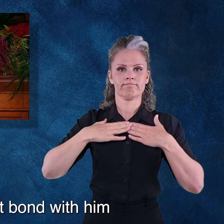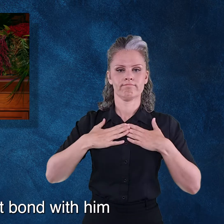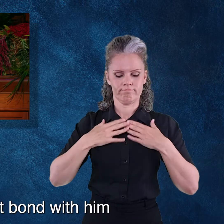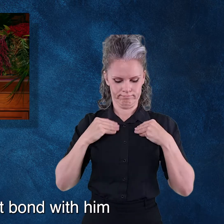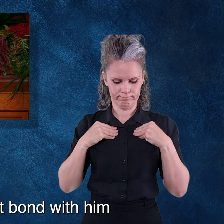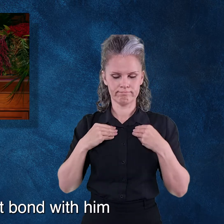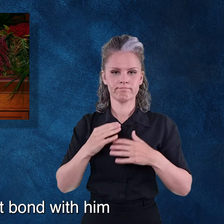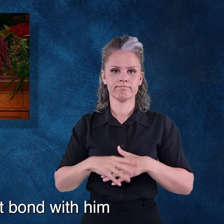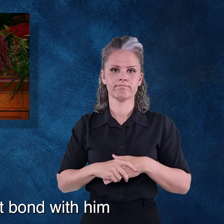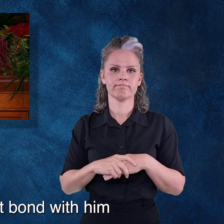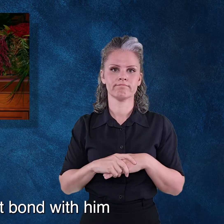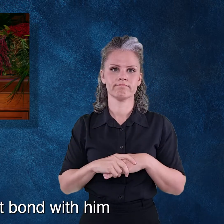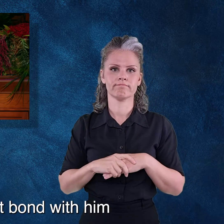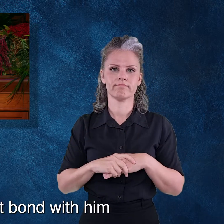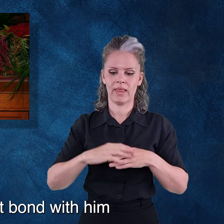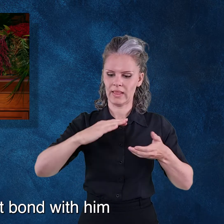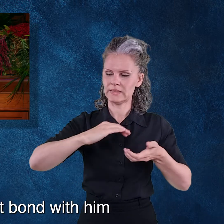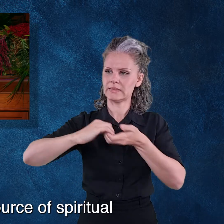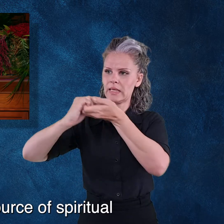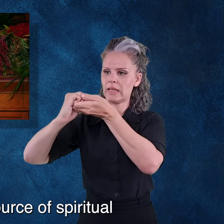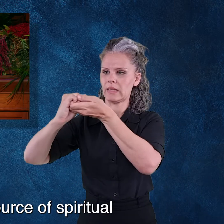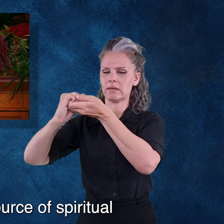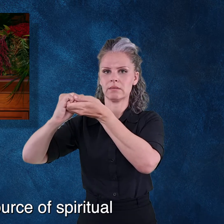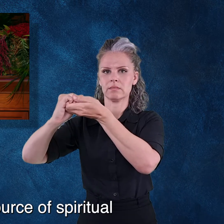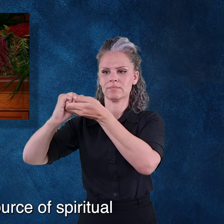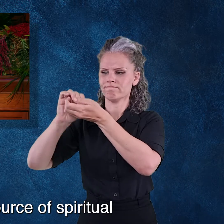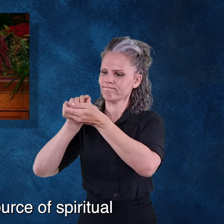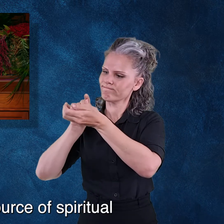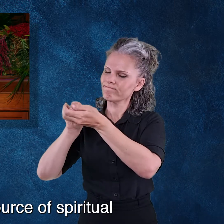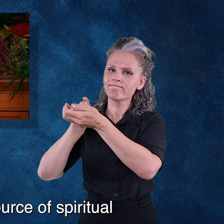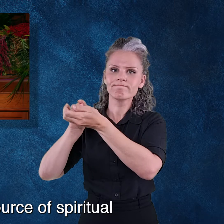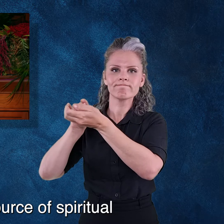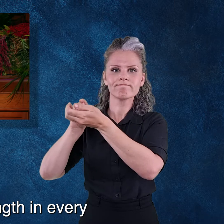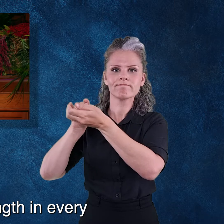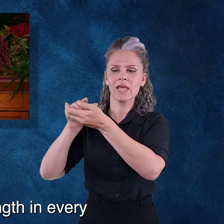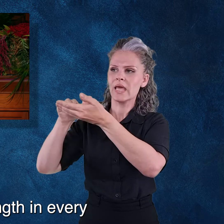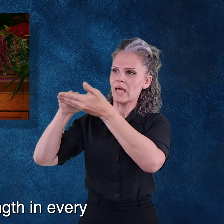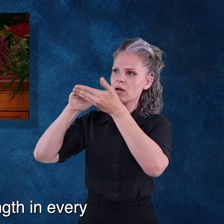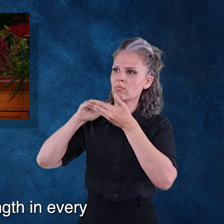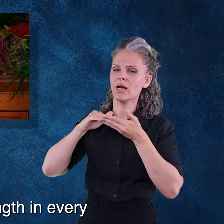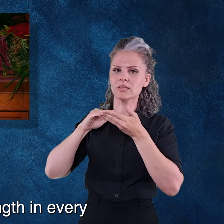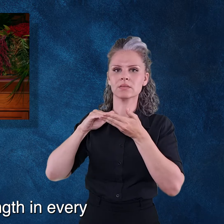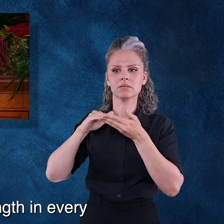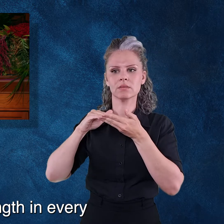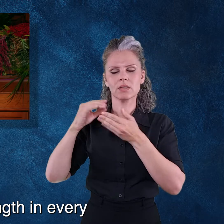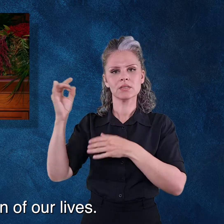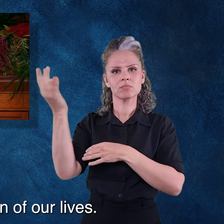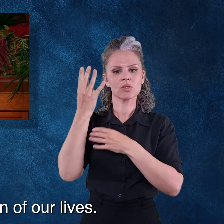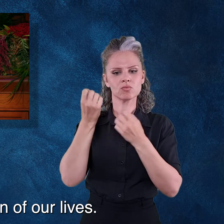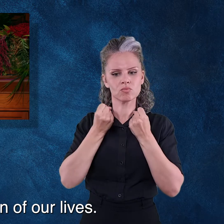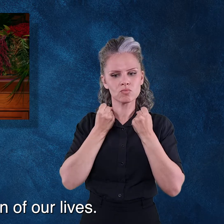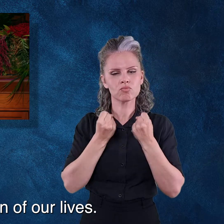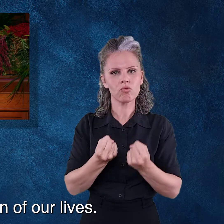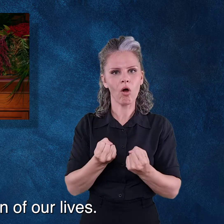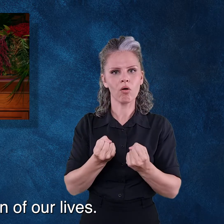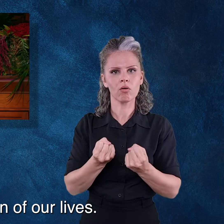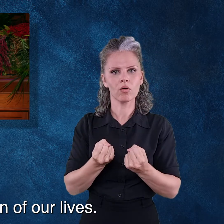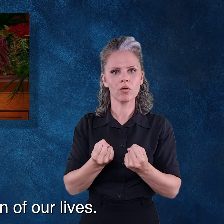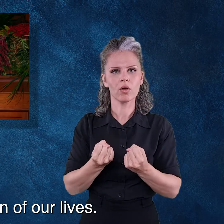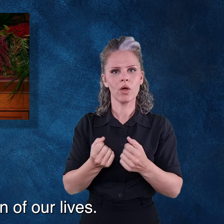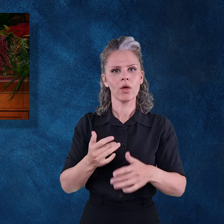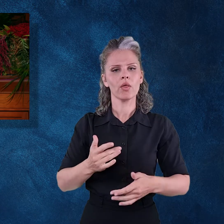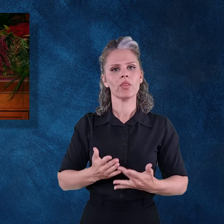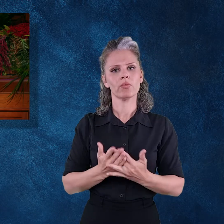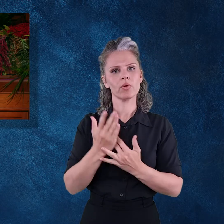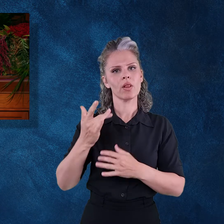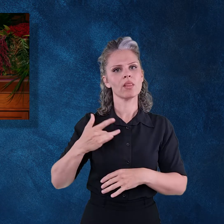And that bond with Him is the source of spiritual strength in every season of our